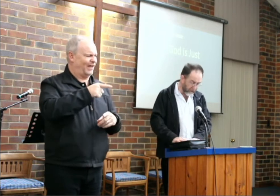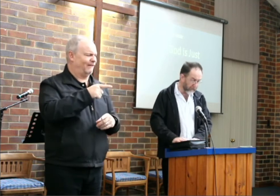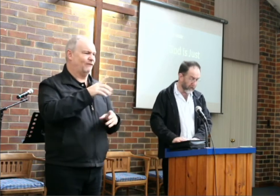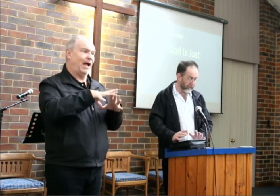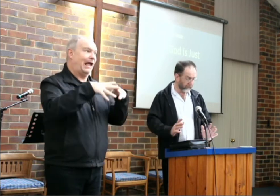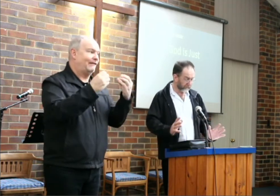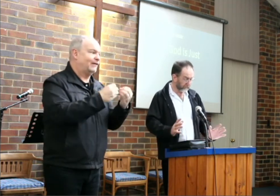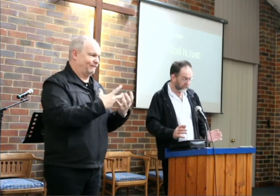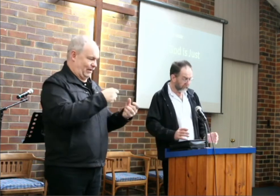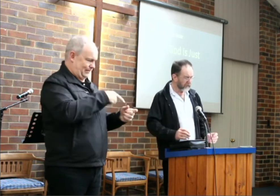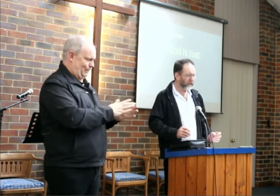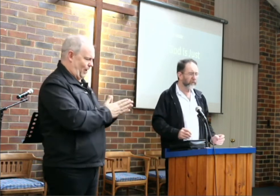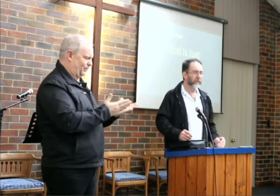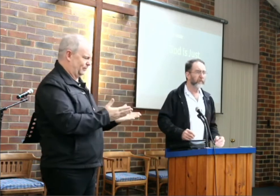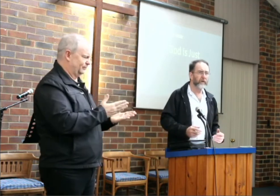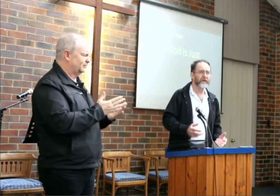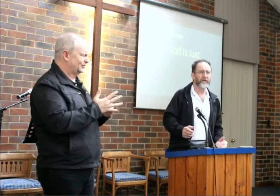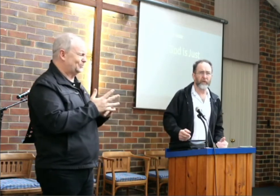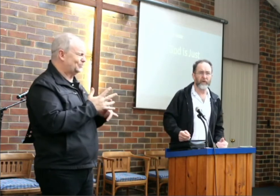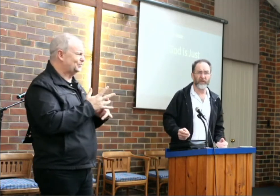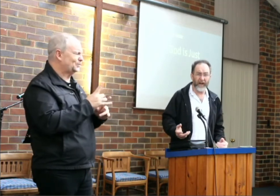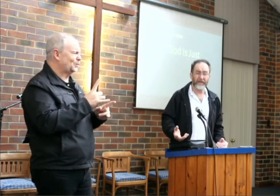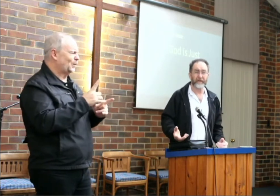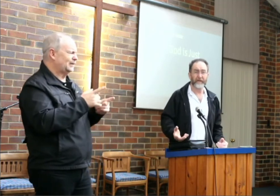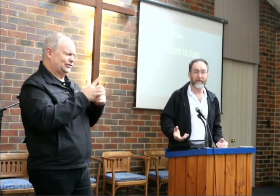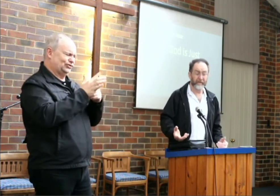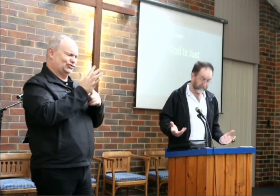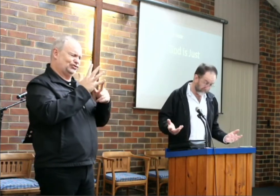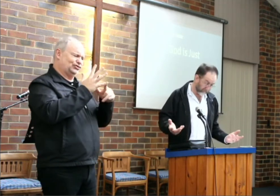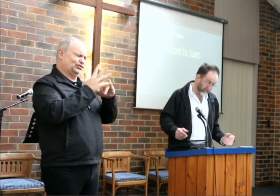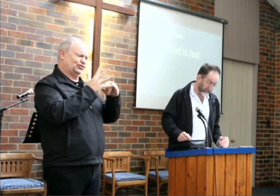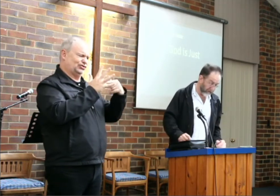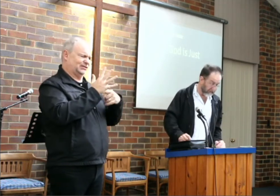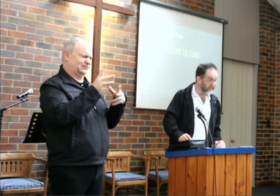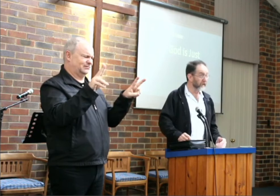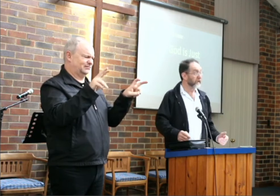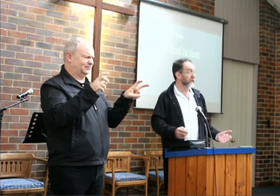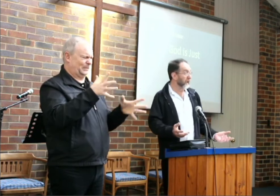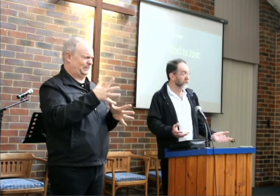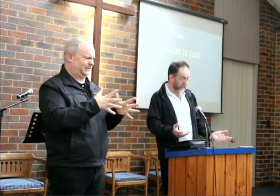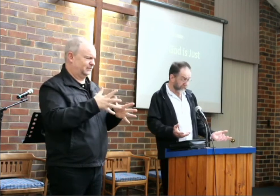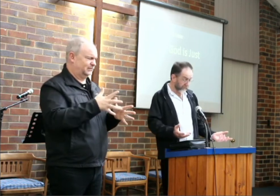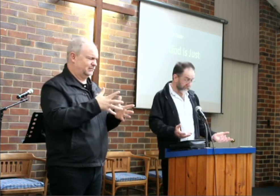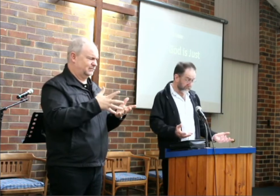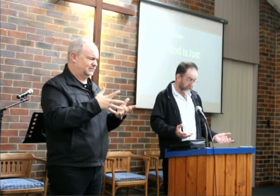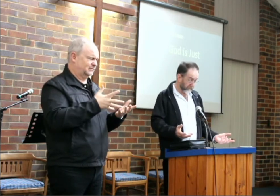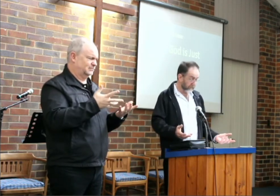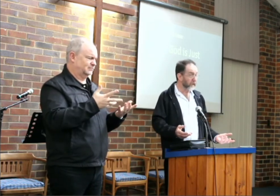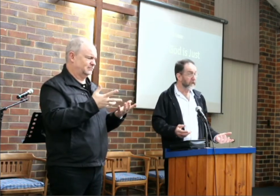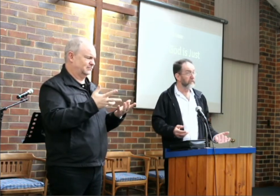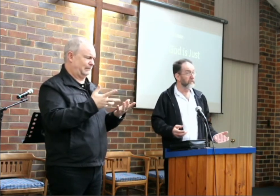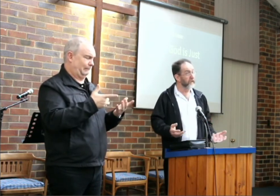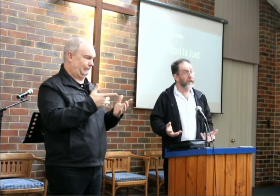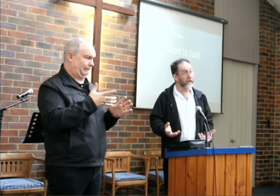Find it in the Bible. So what is this word just? is it an adverb,